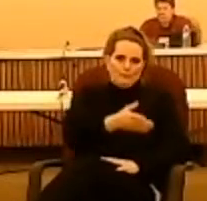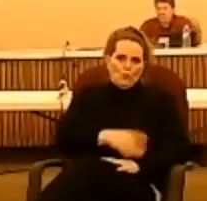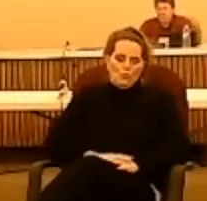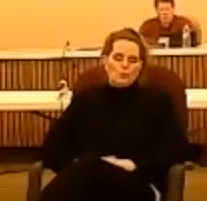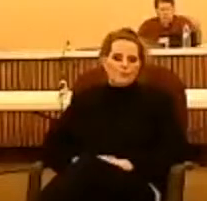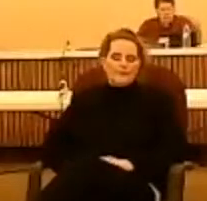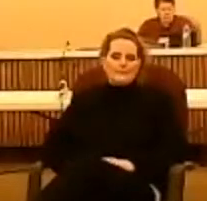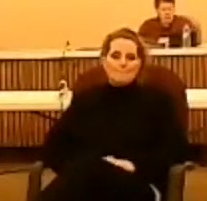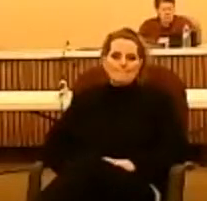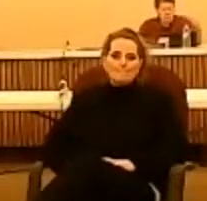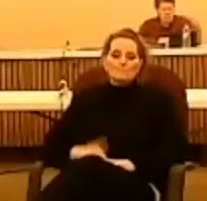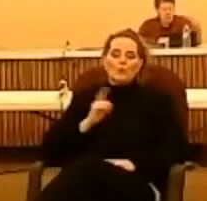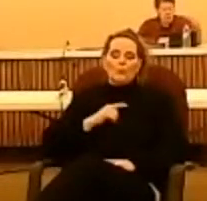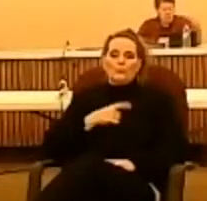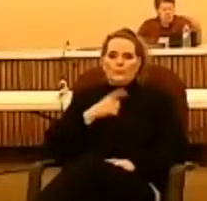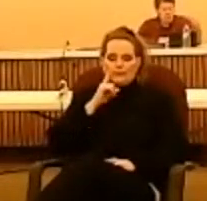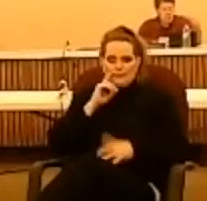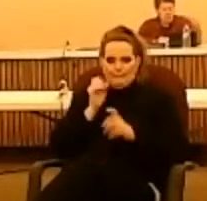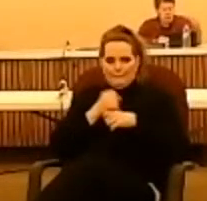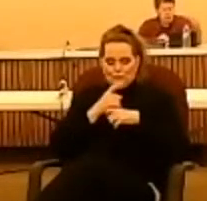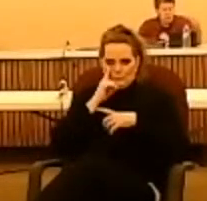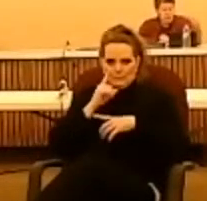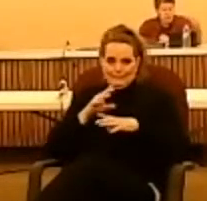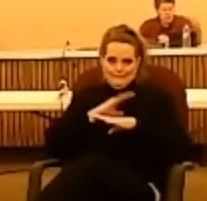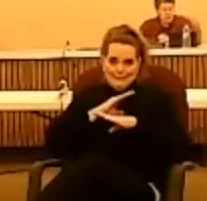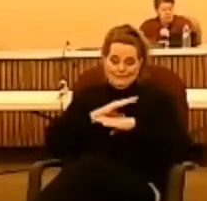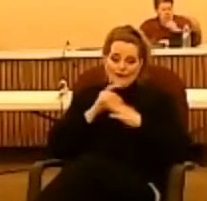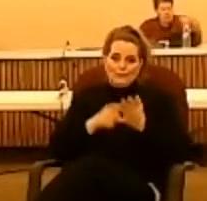that they've met this requirement. But